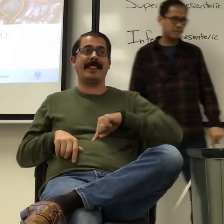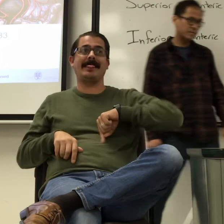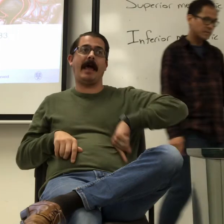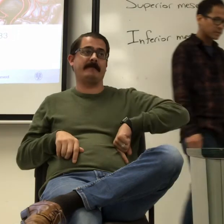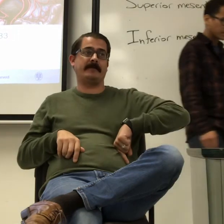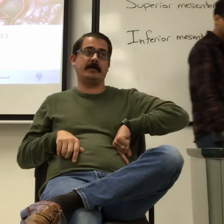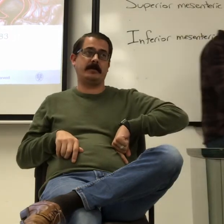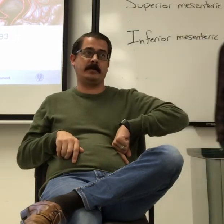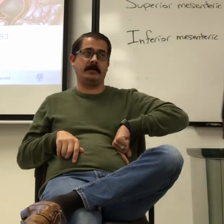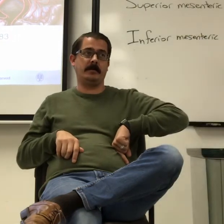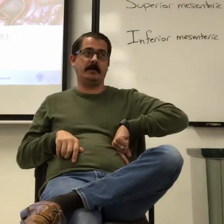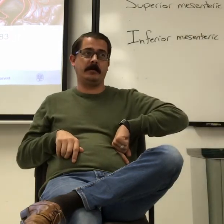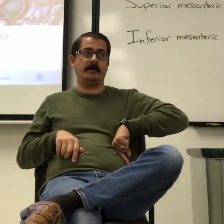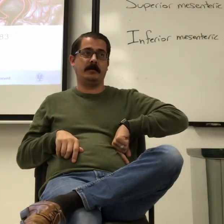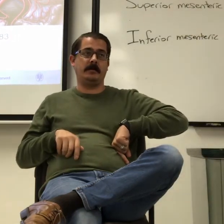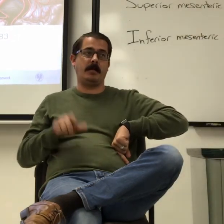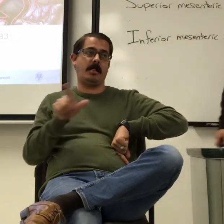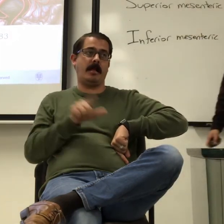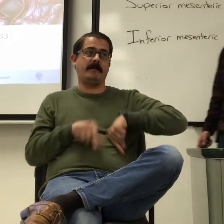left.